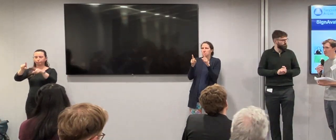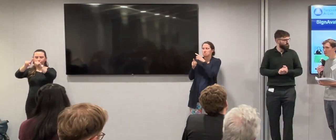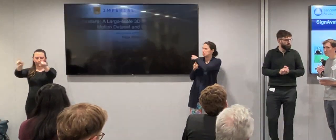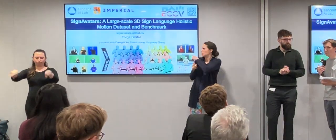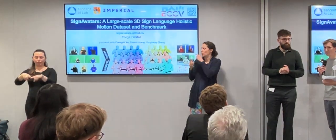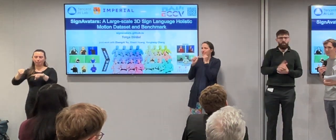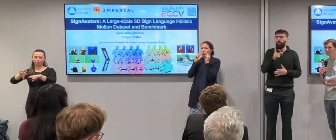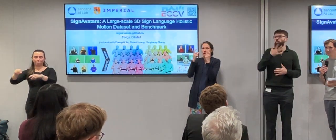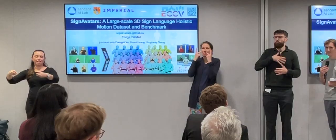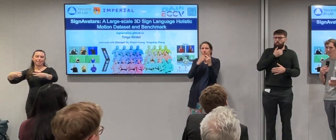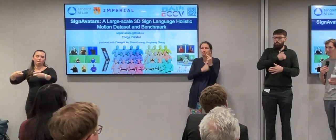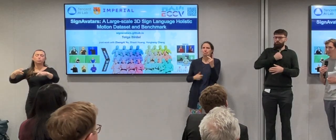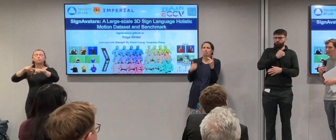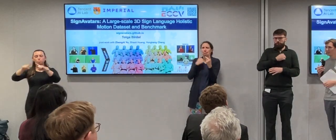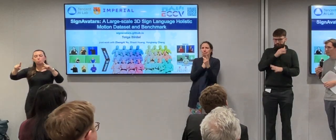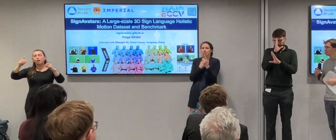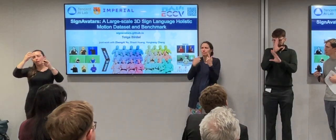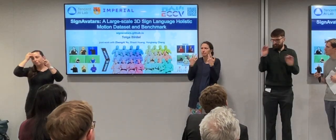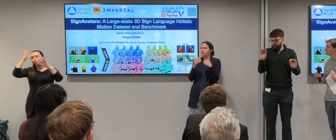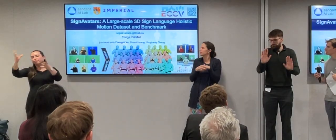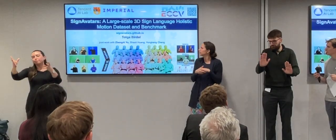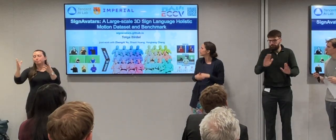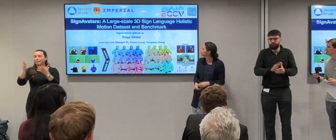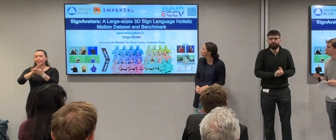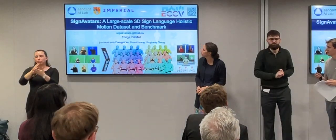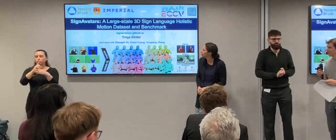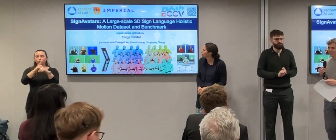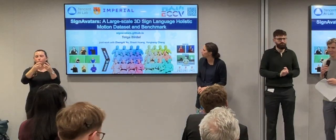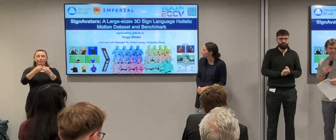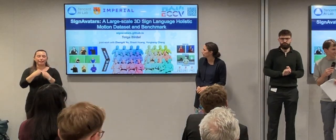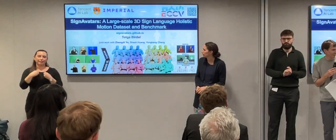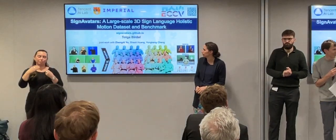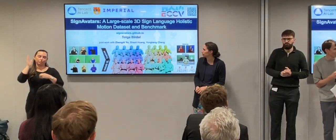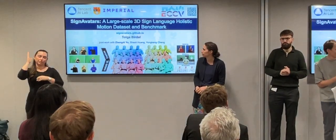And just want to apologise for that.